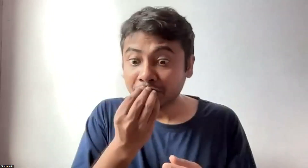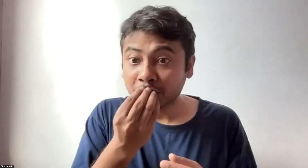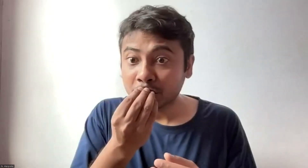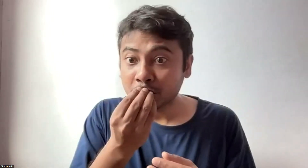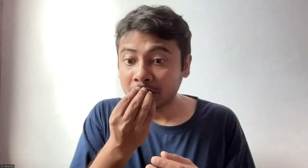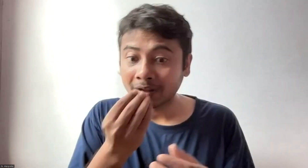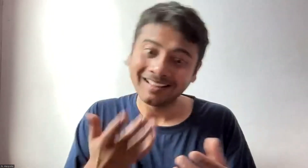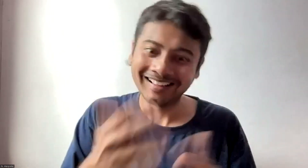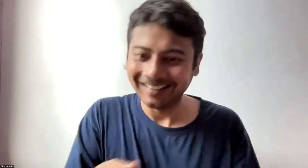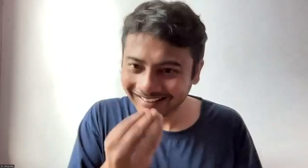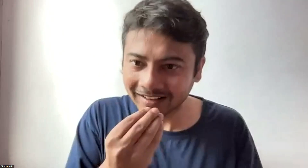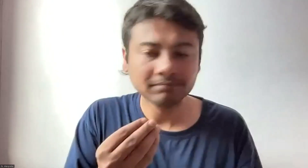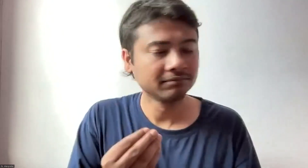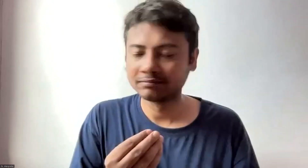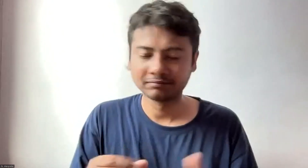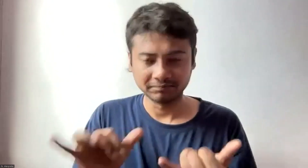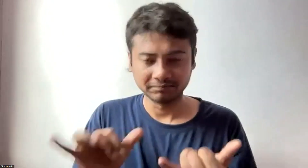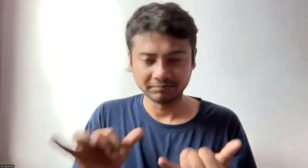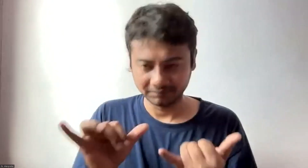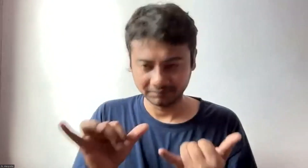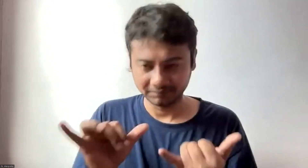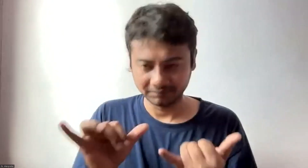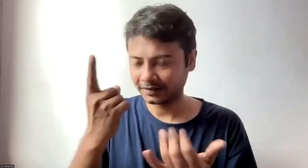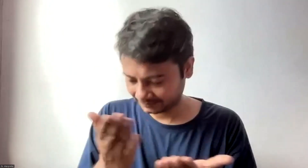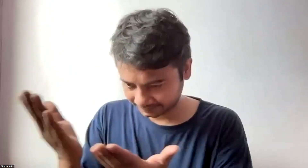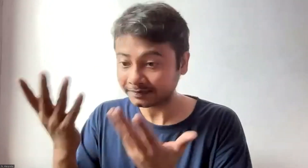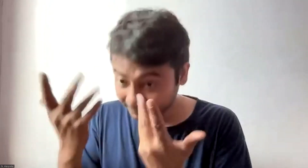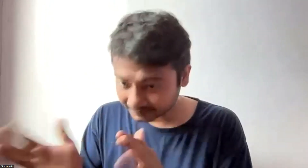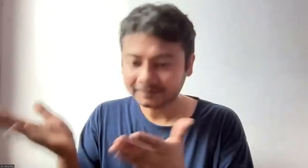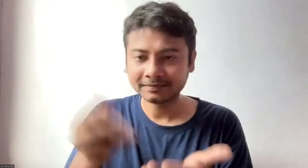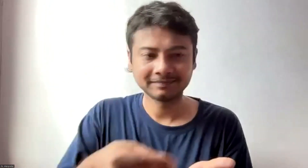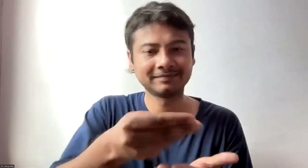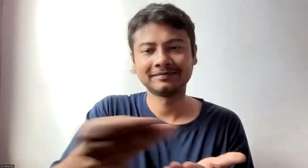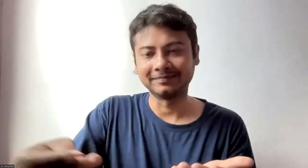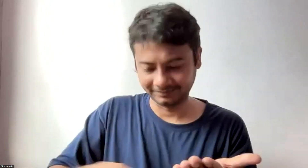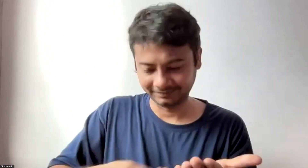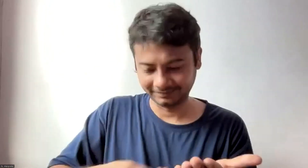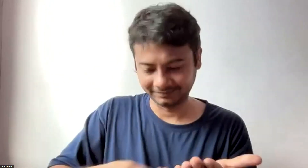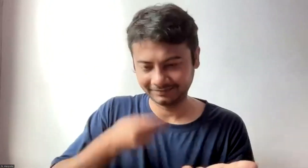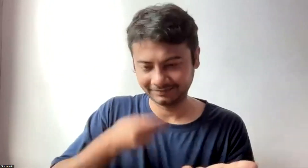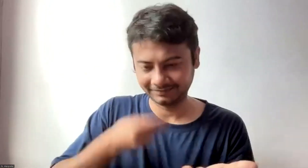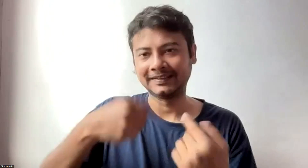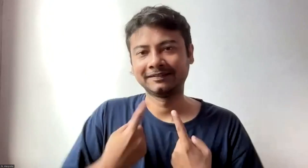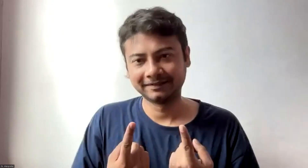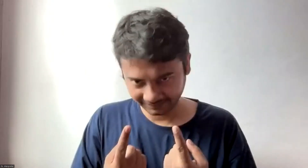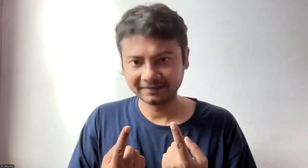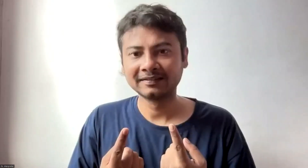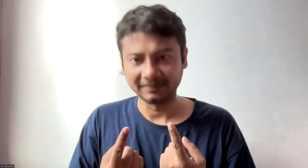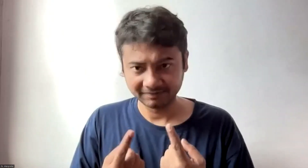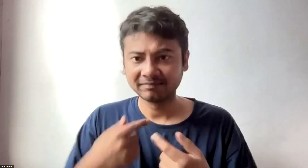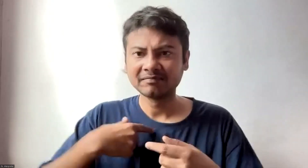24 by 7, you think of Krishna and you try to serve Krishna. Even if at home